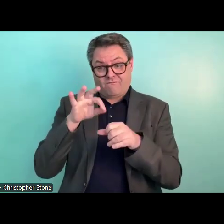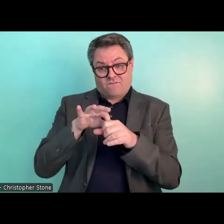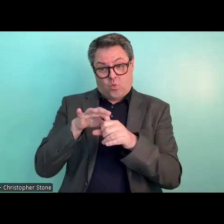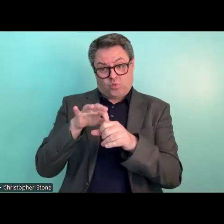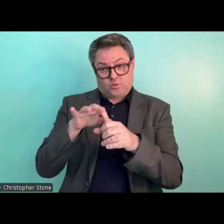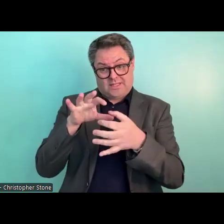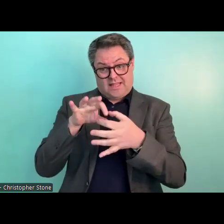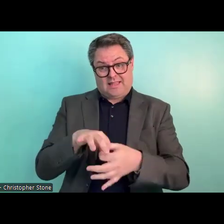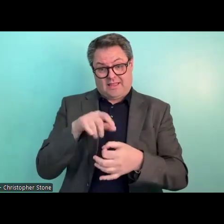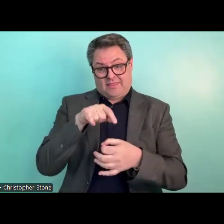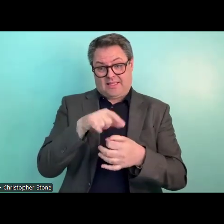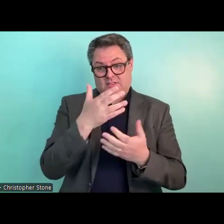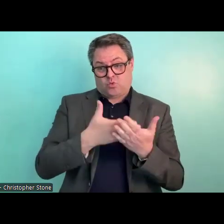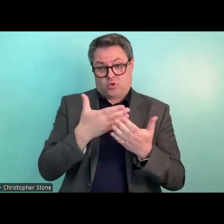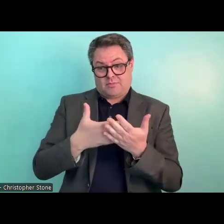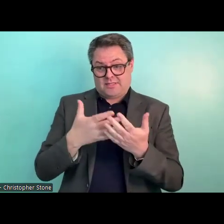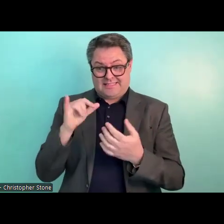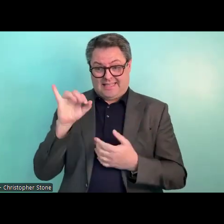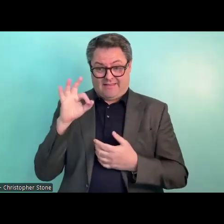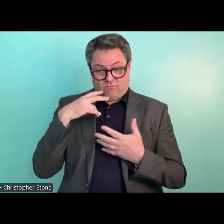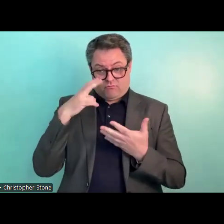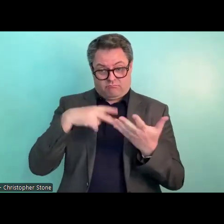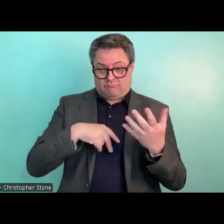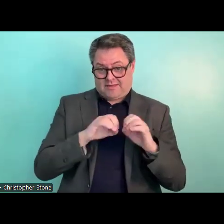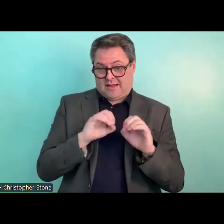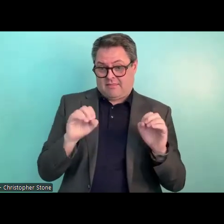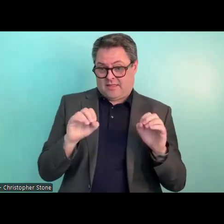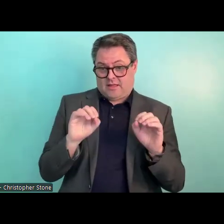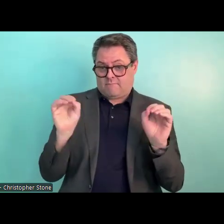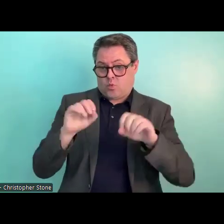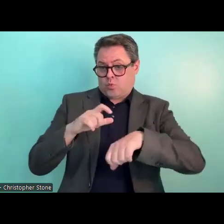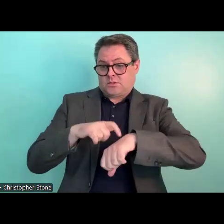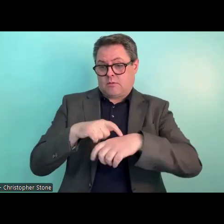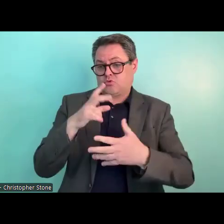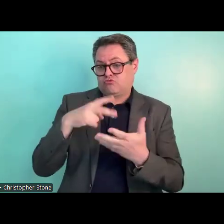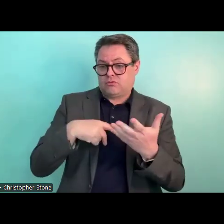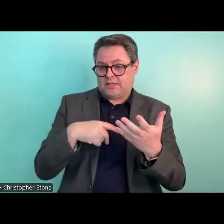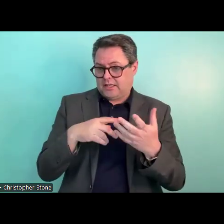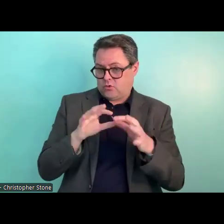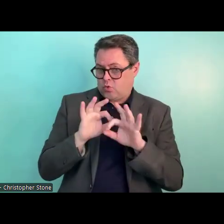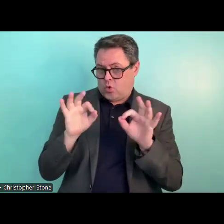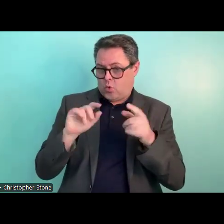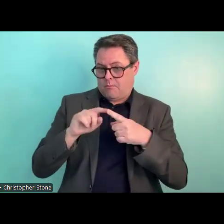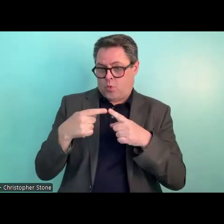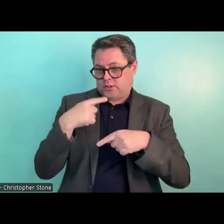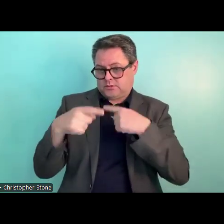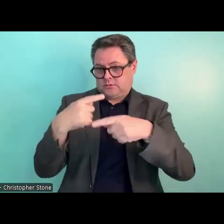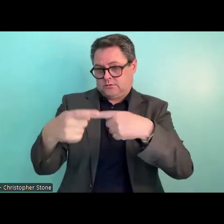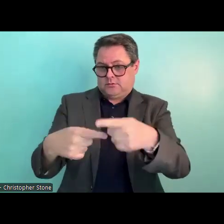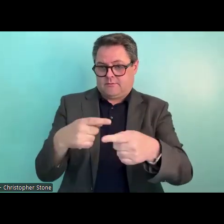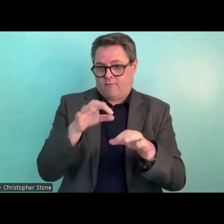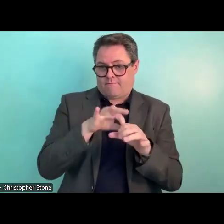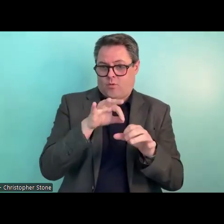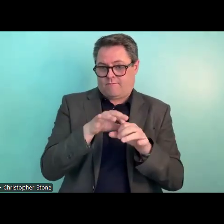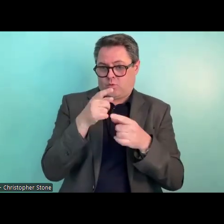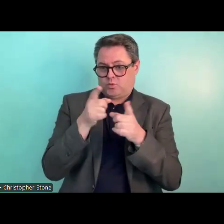So at the moment, it seems to me that voting around these documents, people haven't received them and haven't had time to read